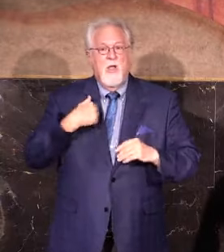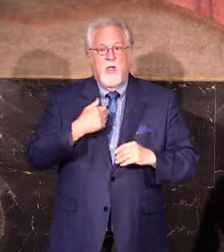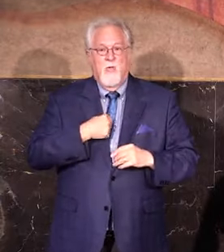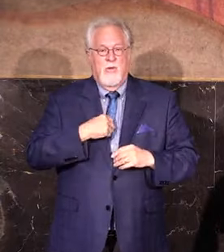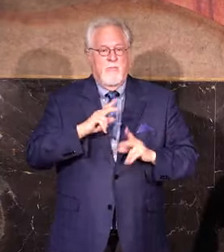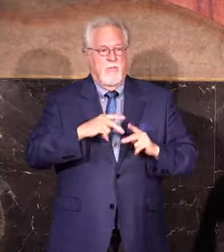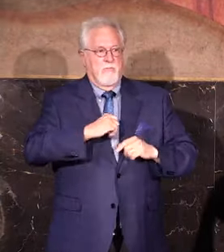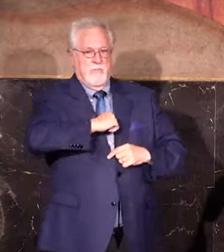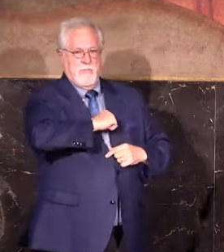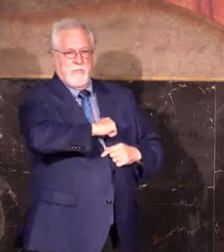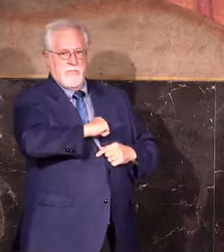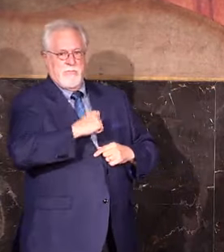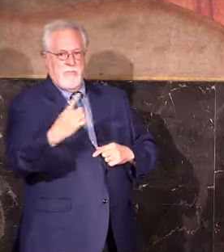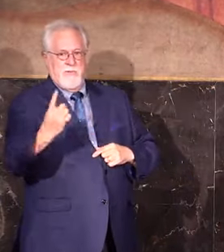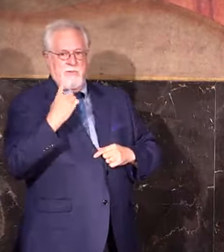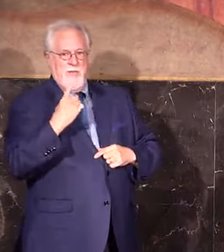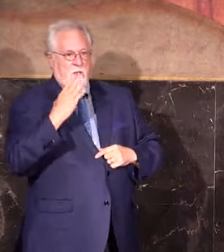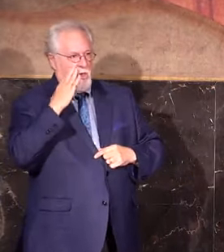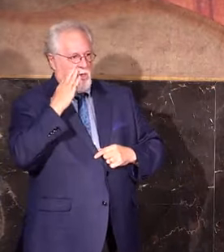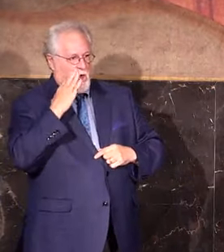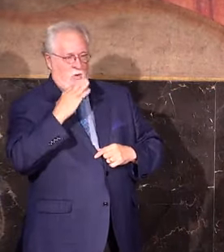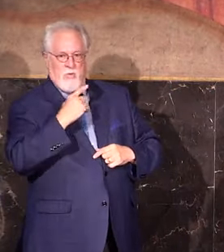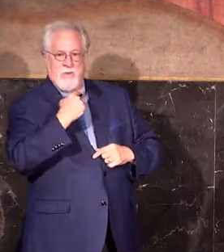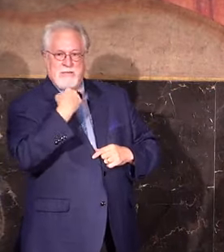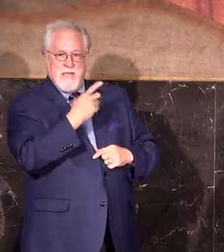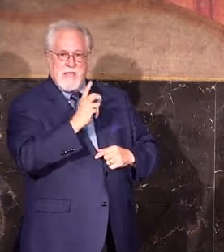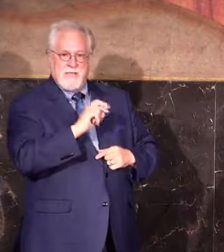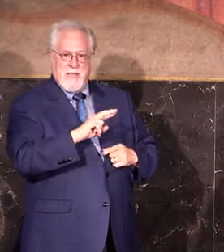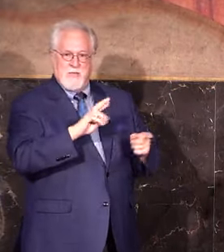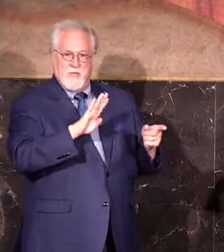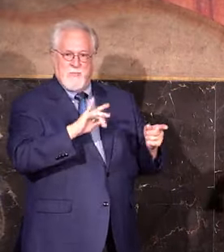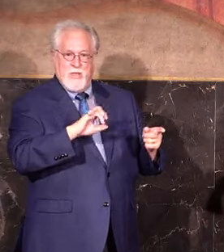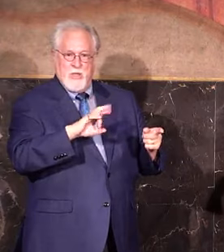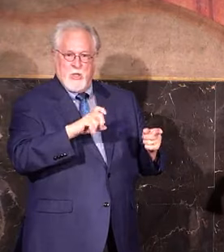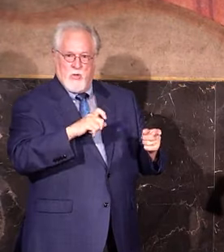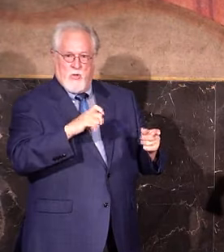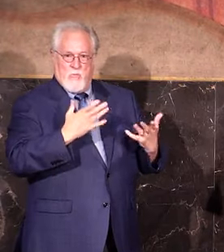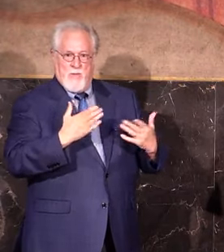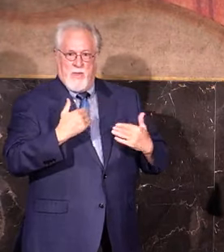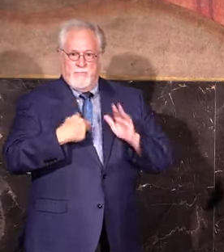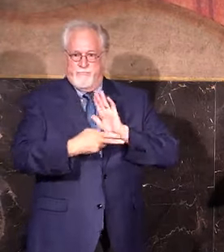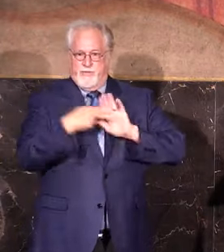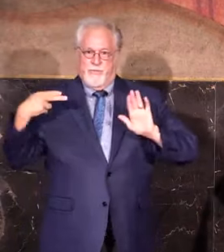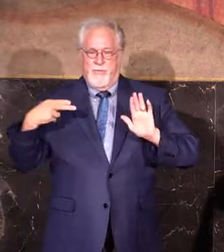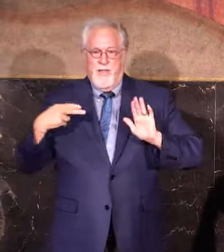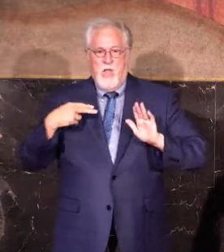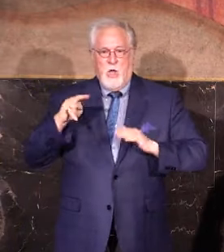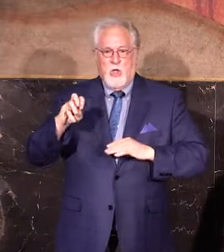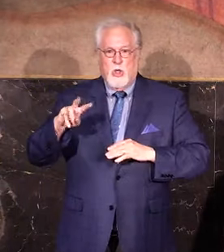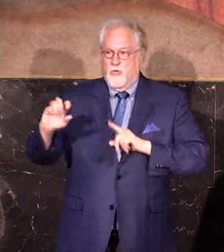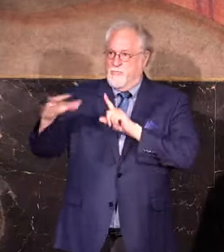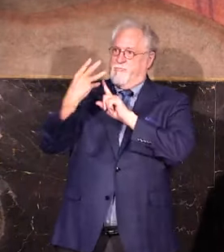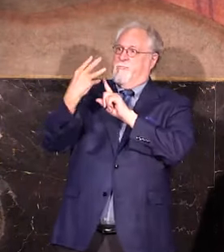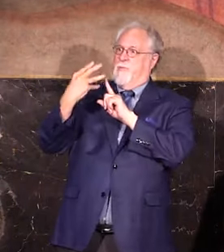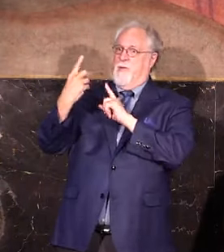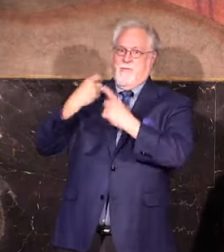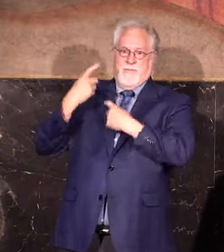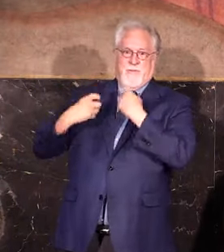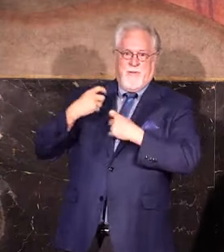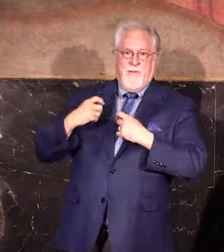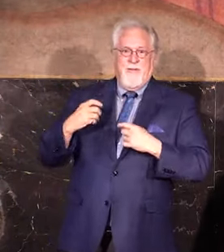people from coming forward. If they know the risk of telling Dr. BU's team is that I'm going to have a news crew showing up tomorrow asking me lots of tough